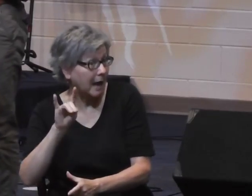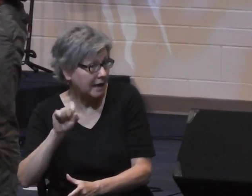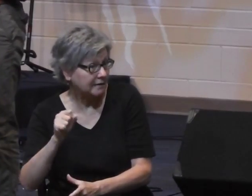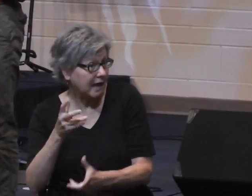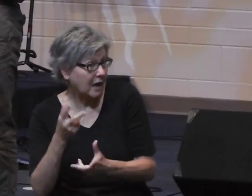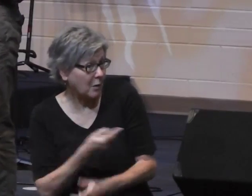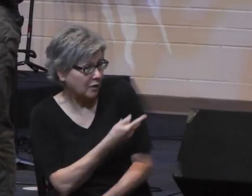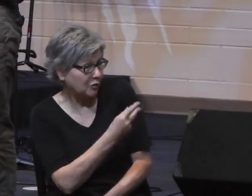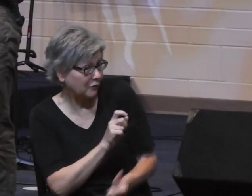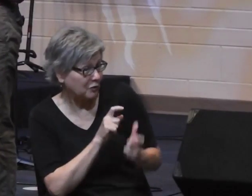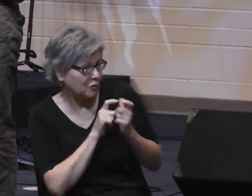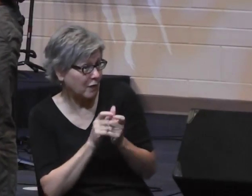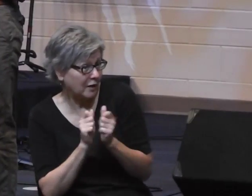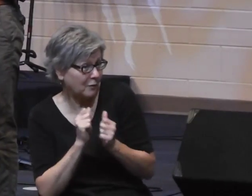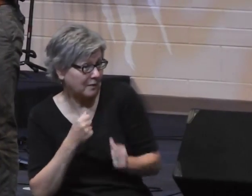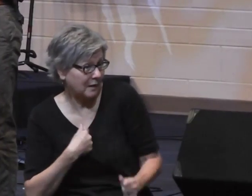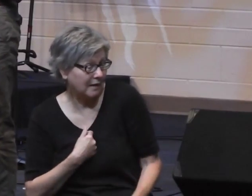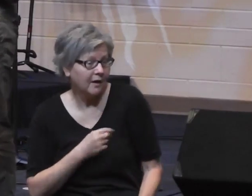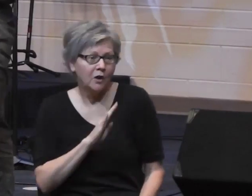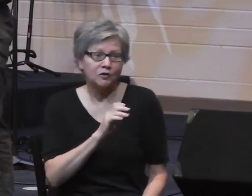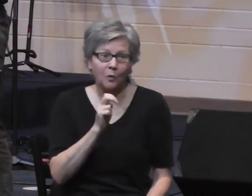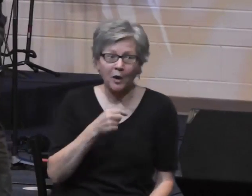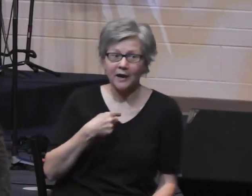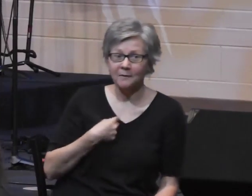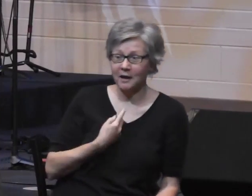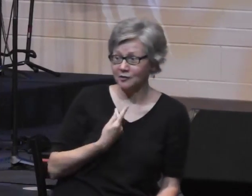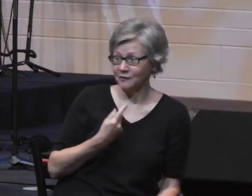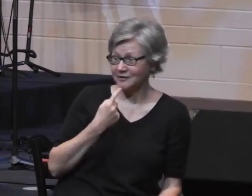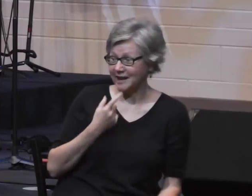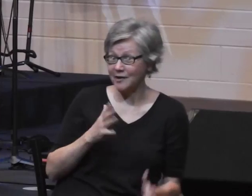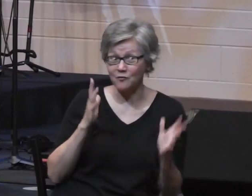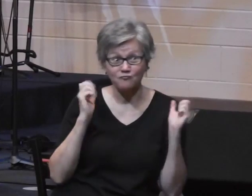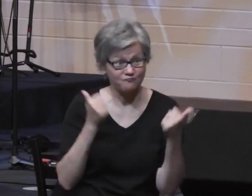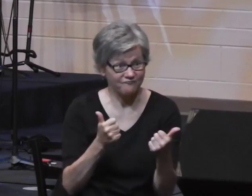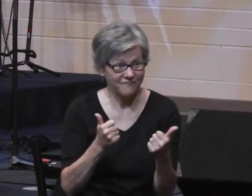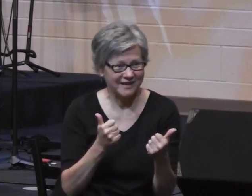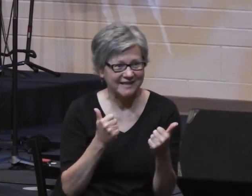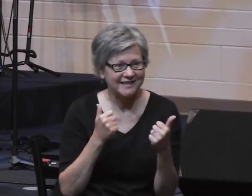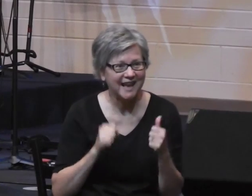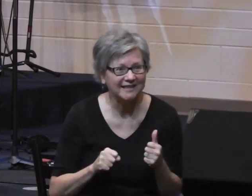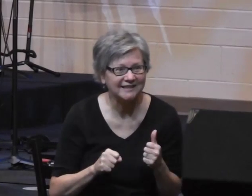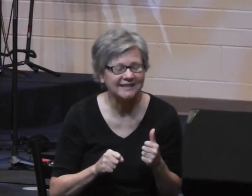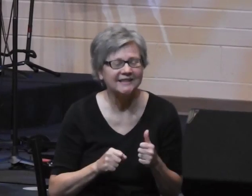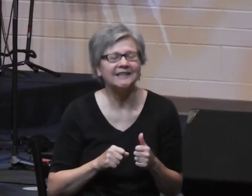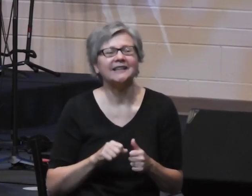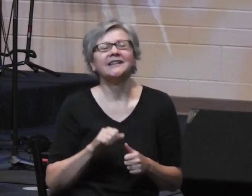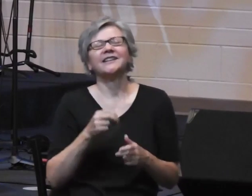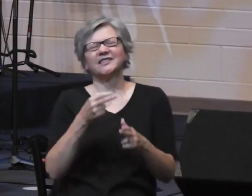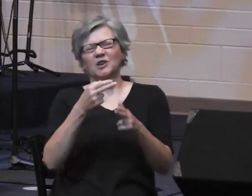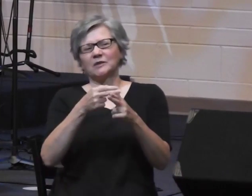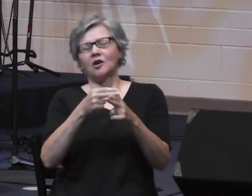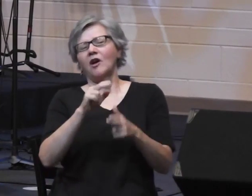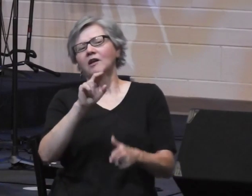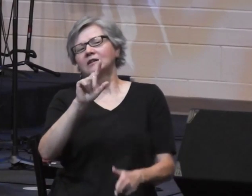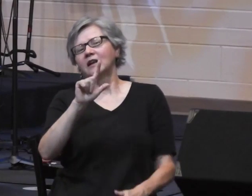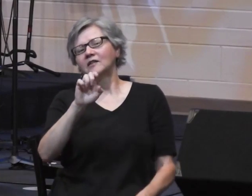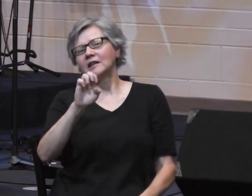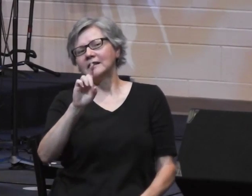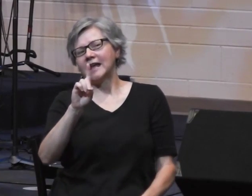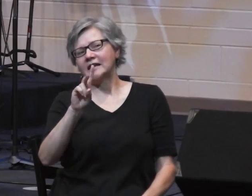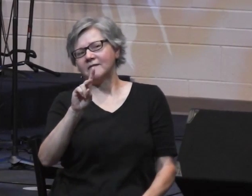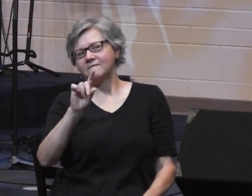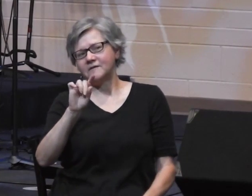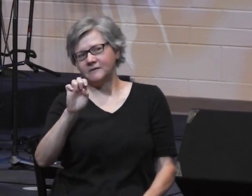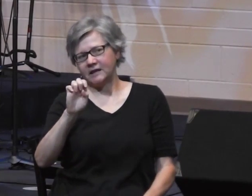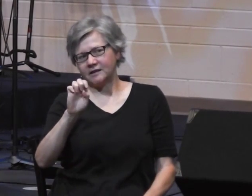and I want you guys to run with me." And of course, Brian and I were like, "Yeah, that sounds awesome." So the Leadville Trail 100-mile race just a few weeks